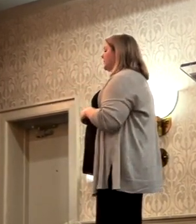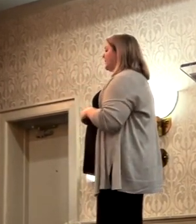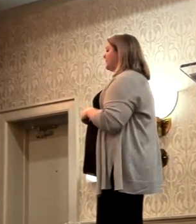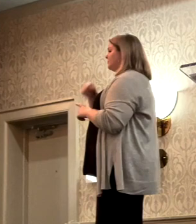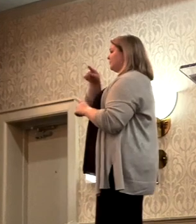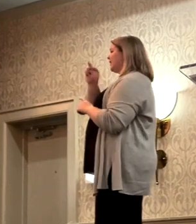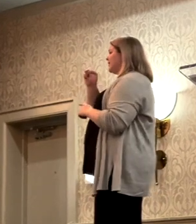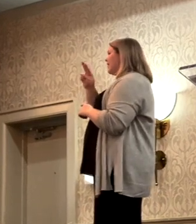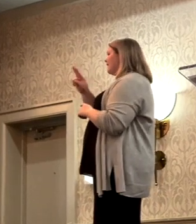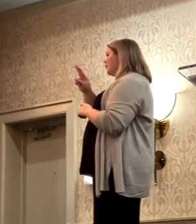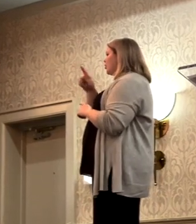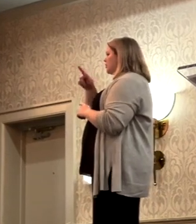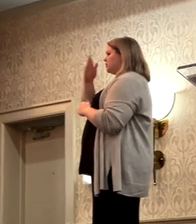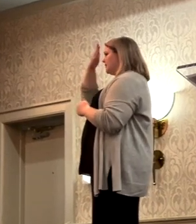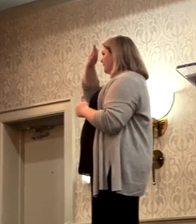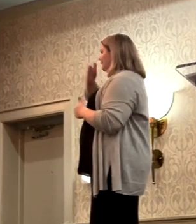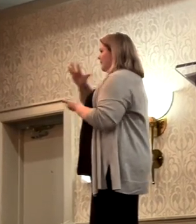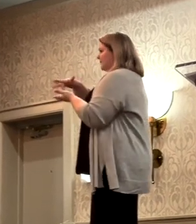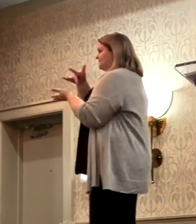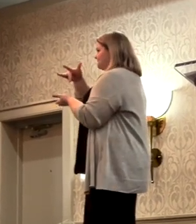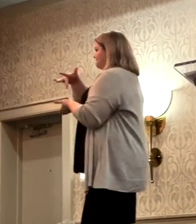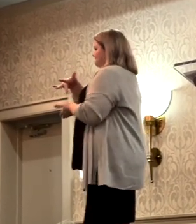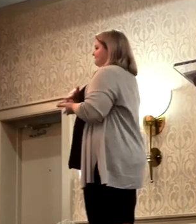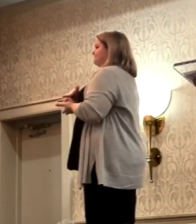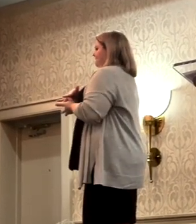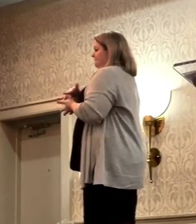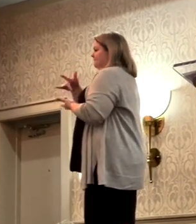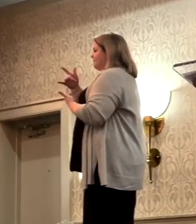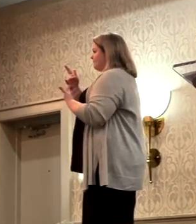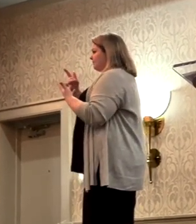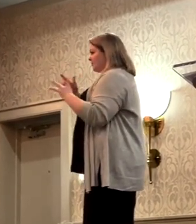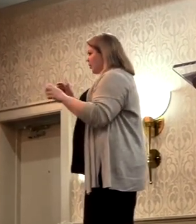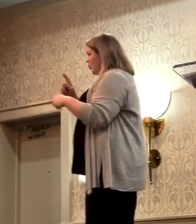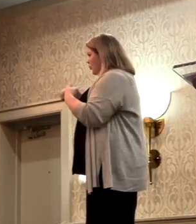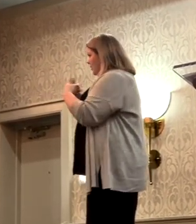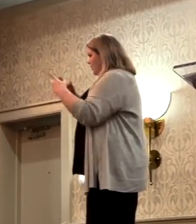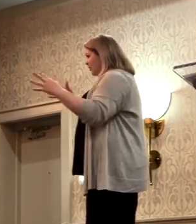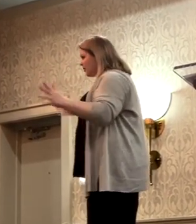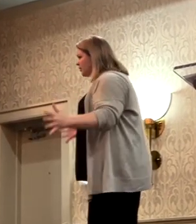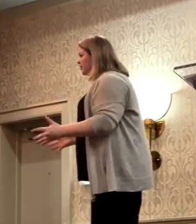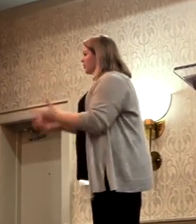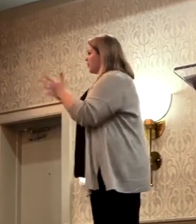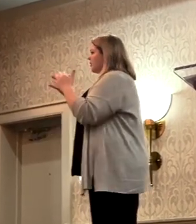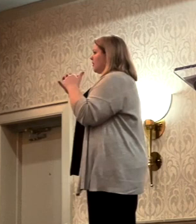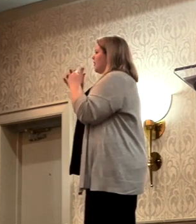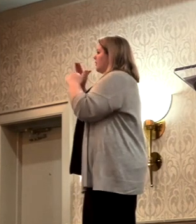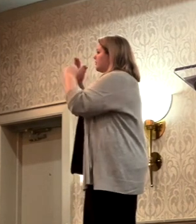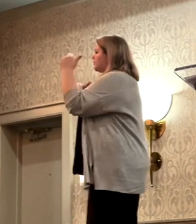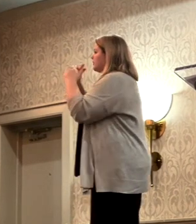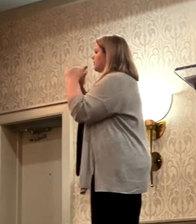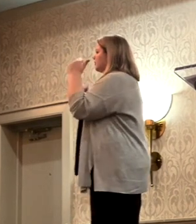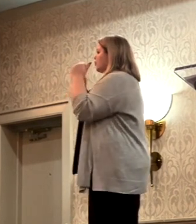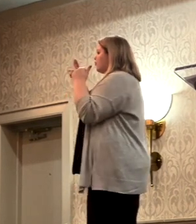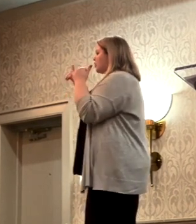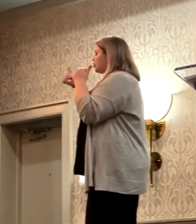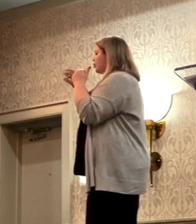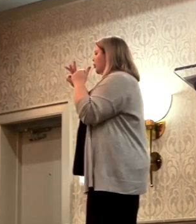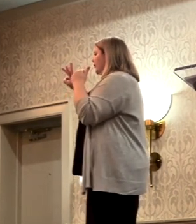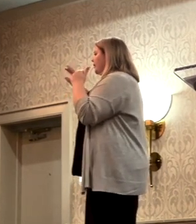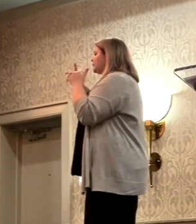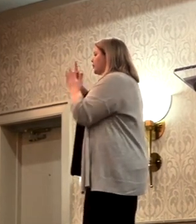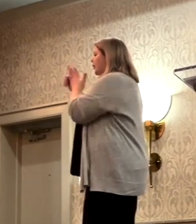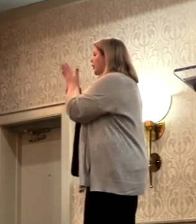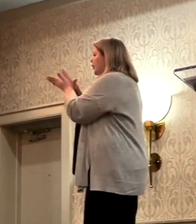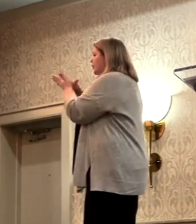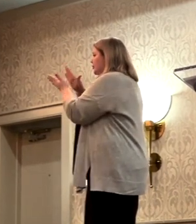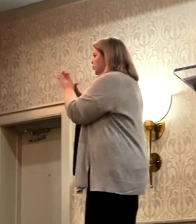was front and center throughout the meteoric rise of Roger Williams Law School to the fine institution